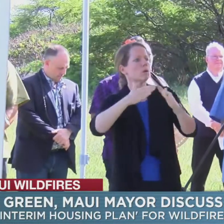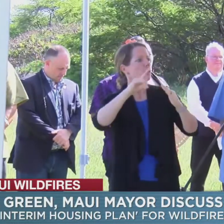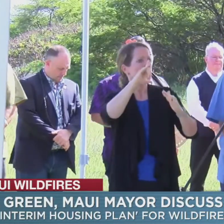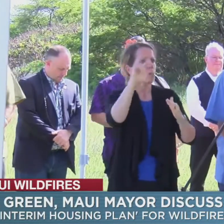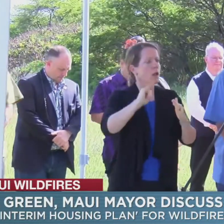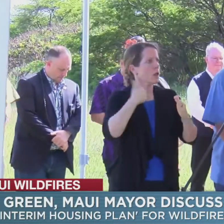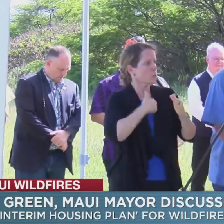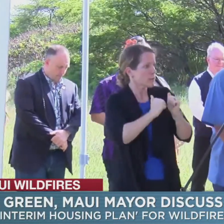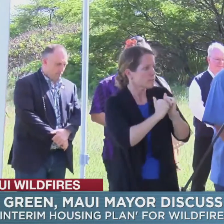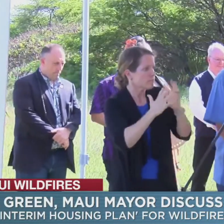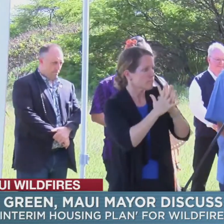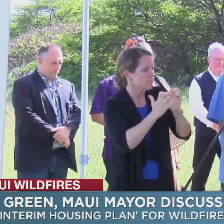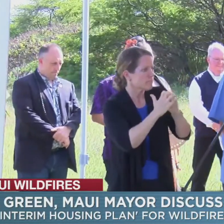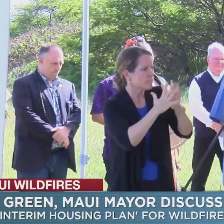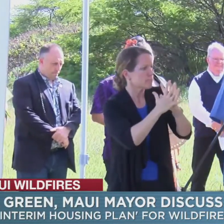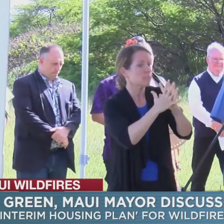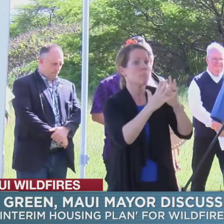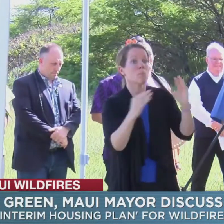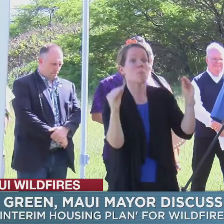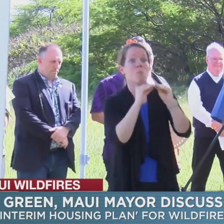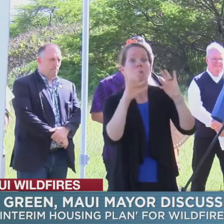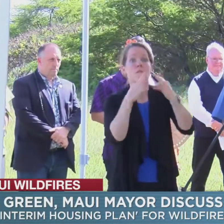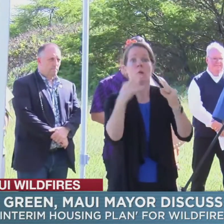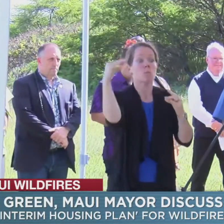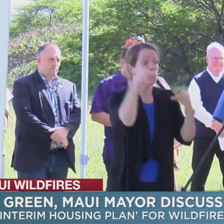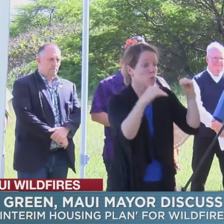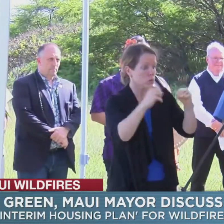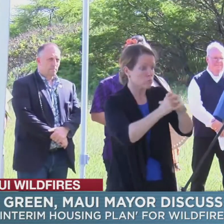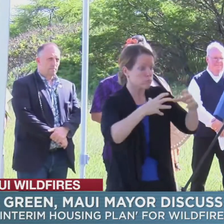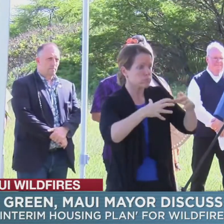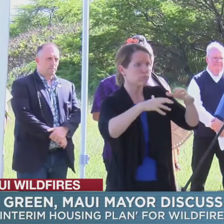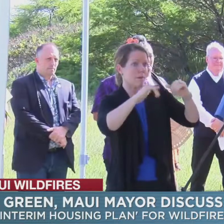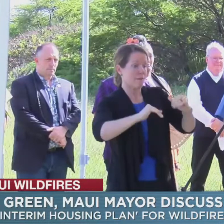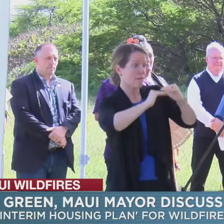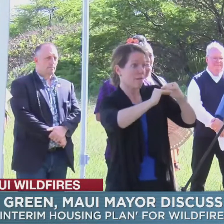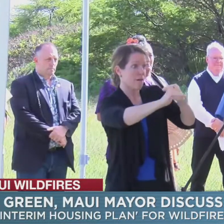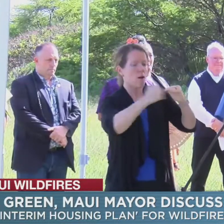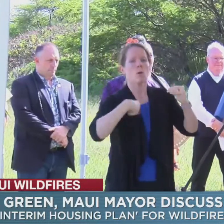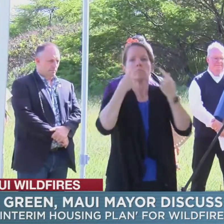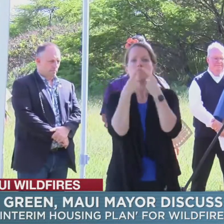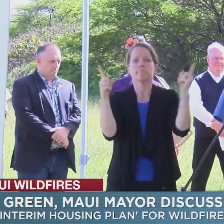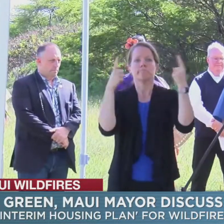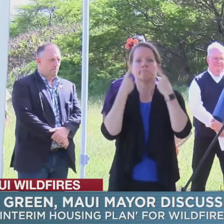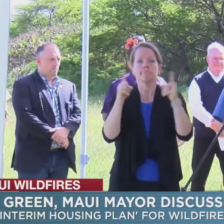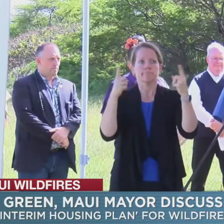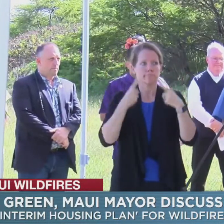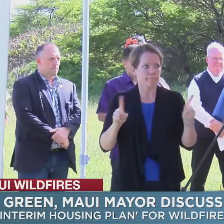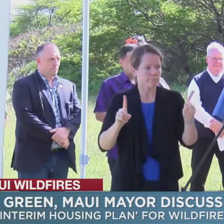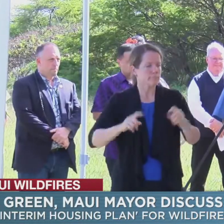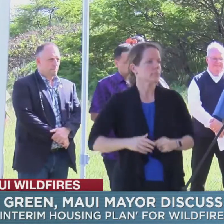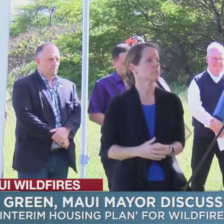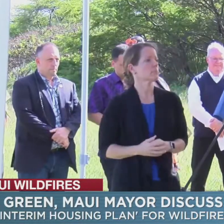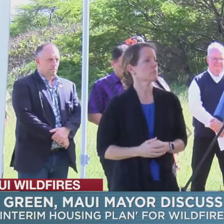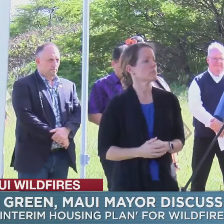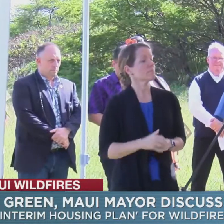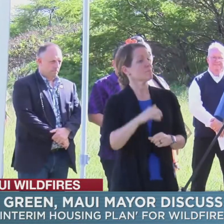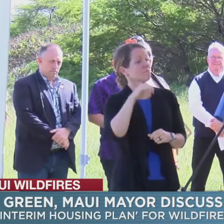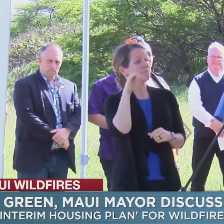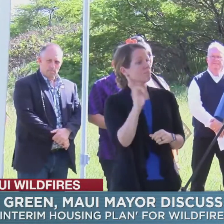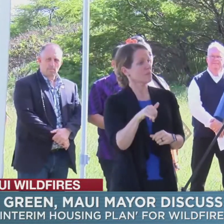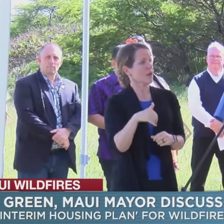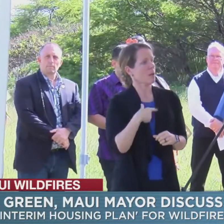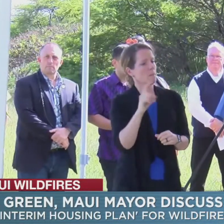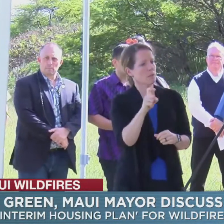It's also a result of the convening of the Maui County Recovery Support Function. And I really want to give a shout out to